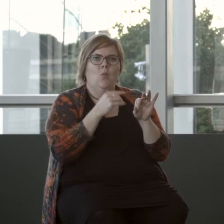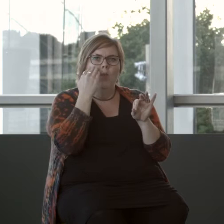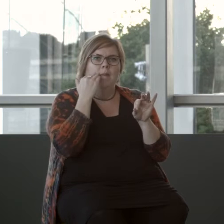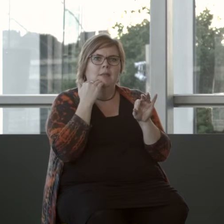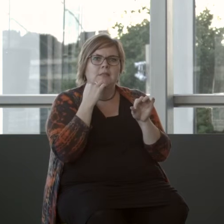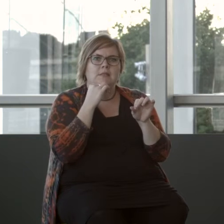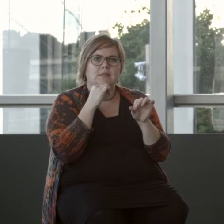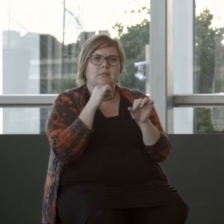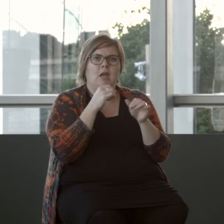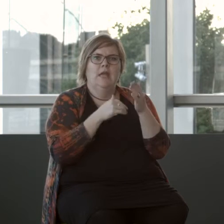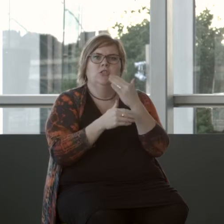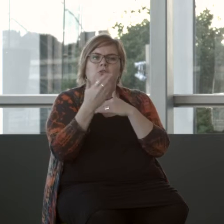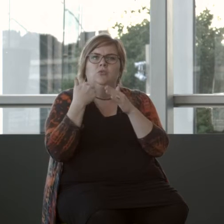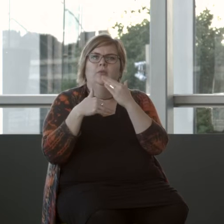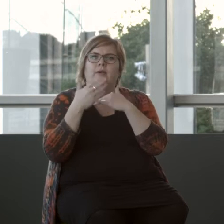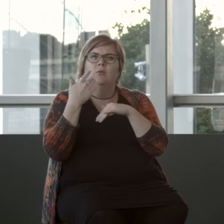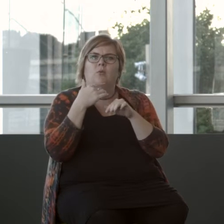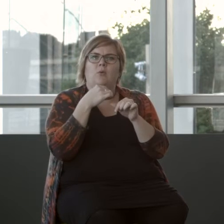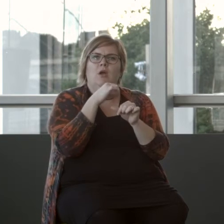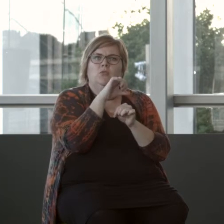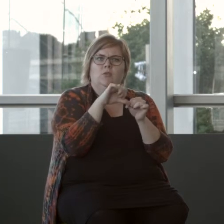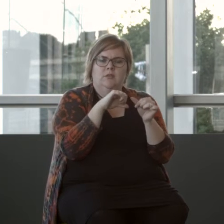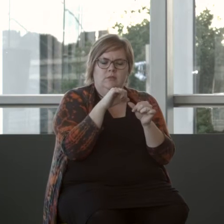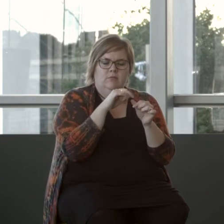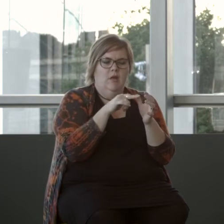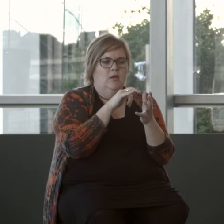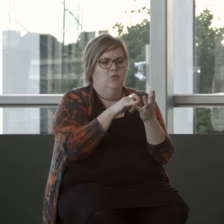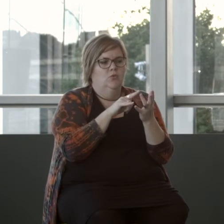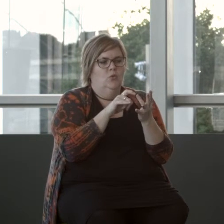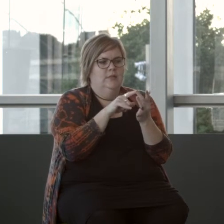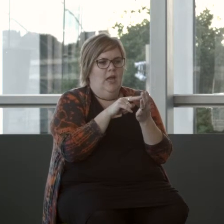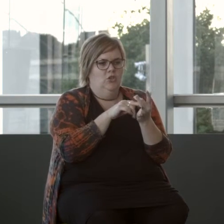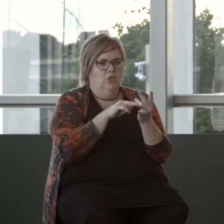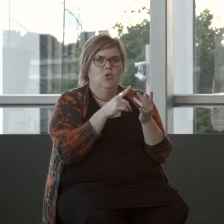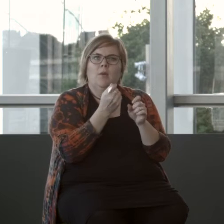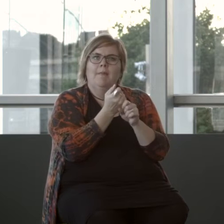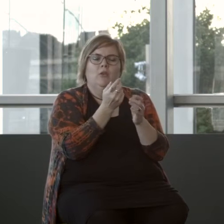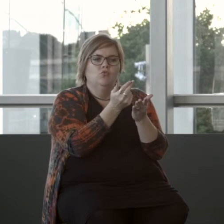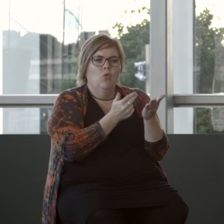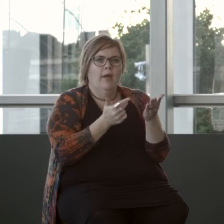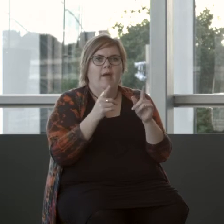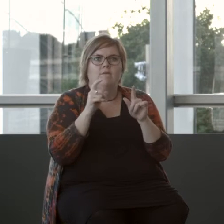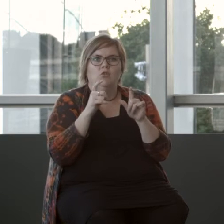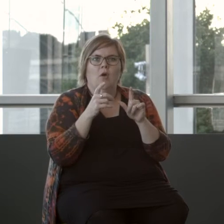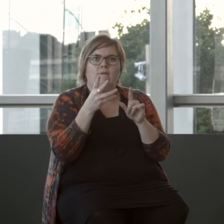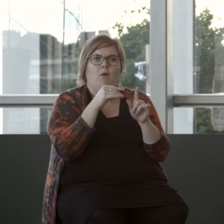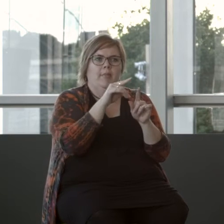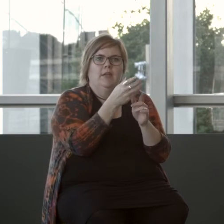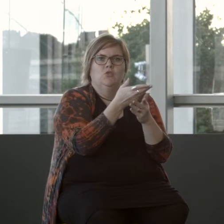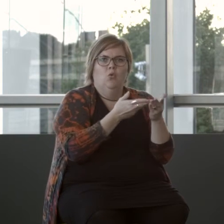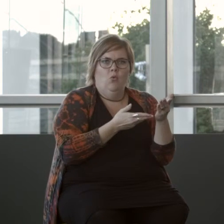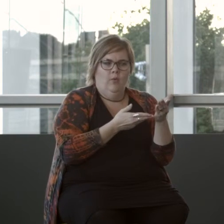it's an sure. historical building. So you made a series of drawings and photographs inspired by that